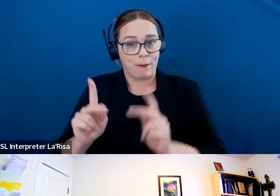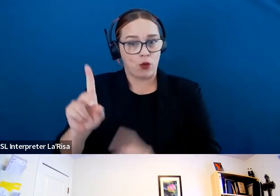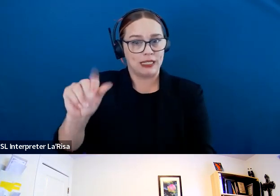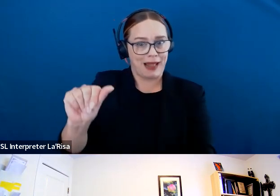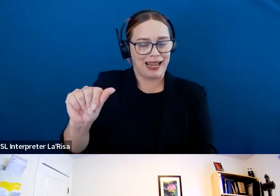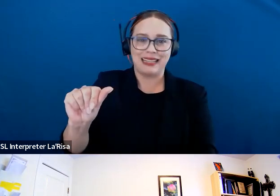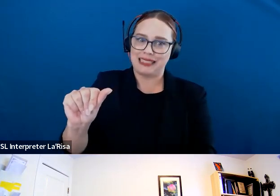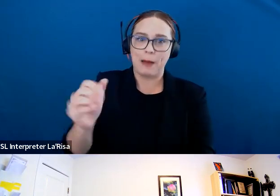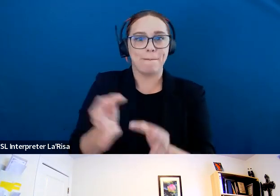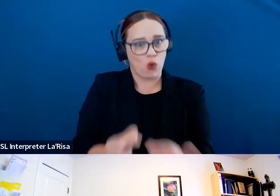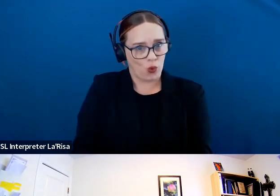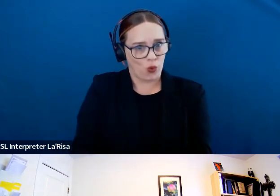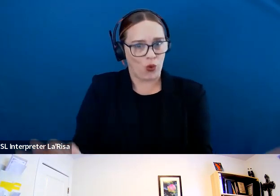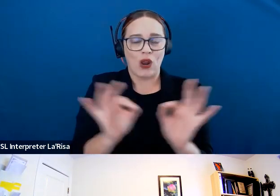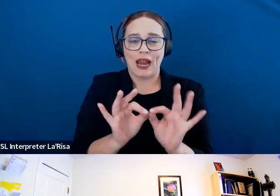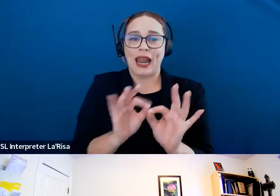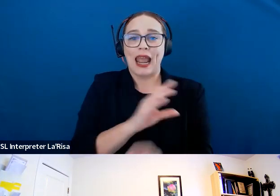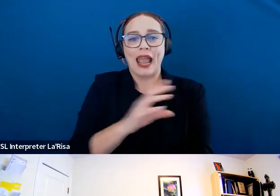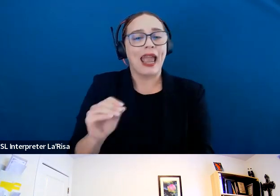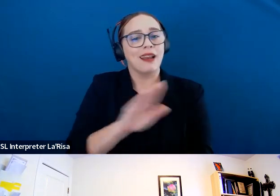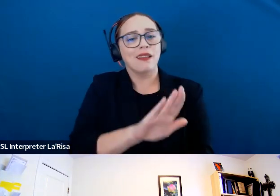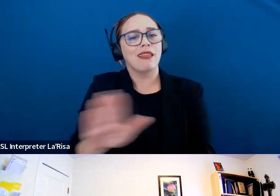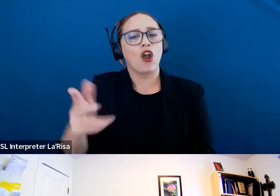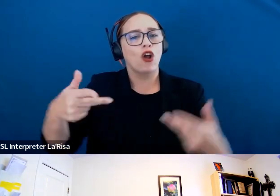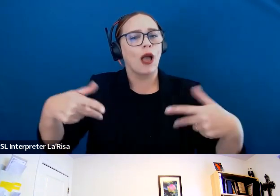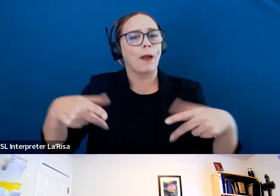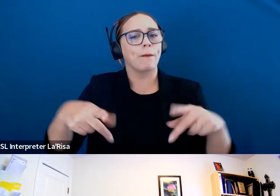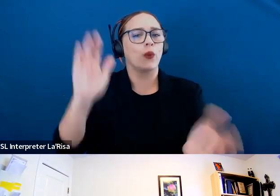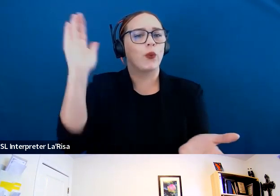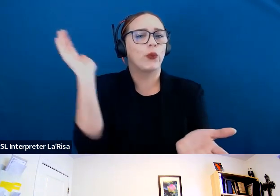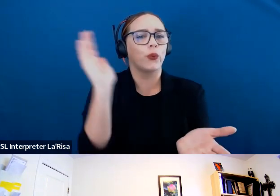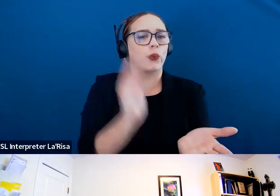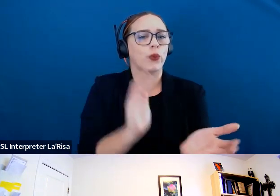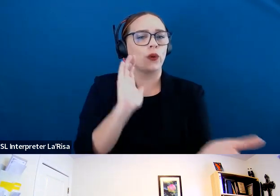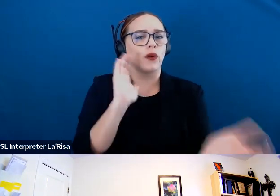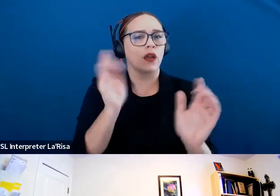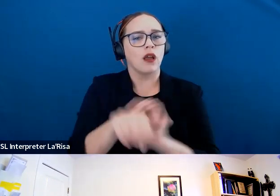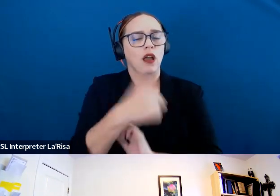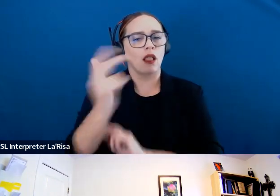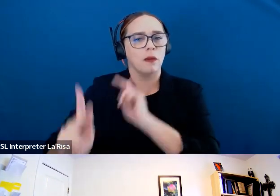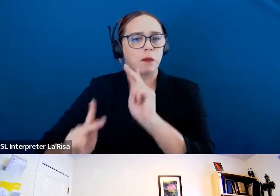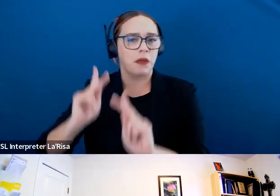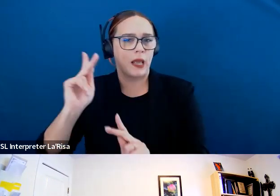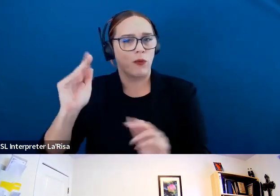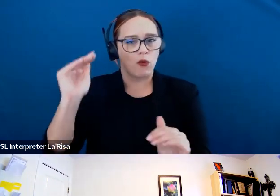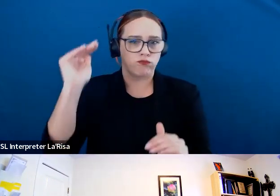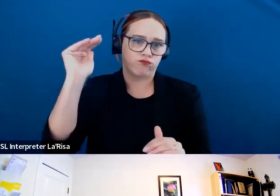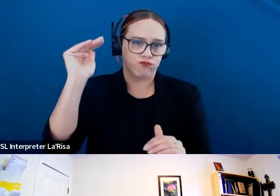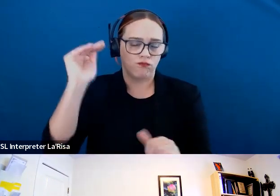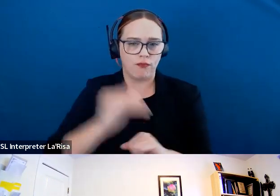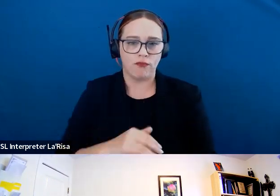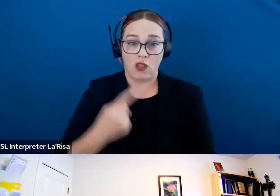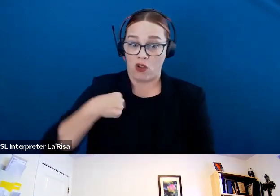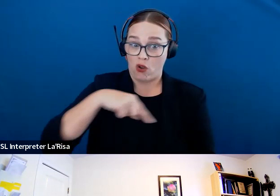disabilities don't have as many employment opportunities as other folks. And we play a very key role as the Center